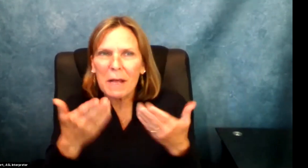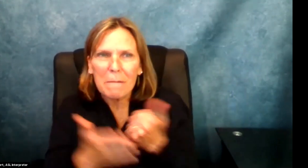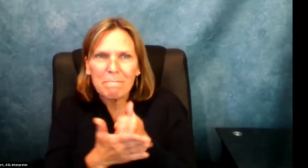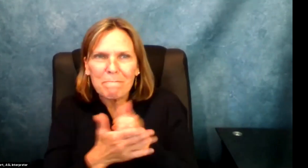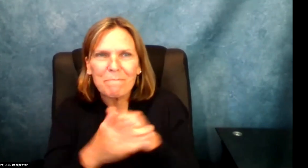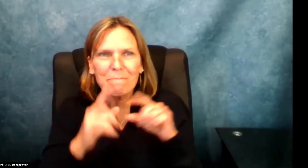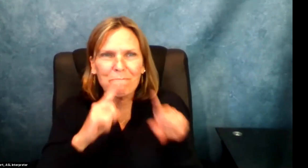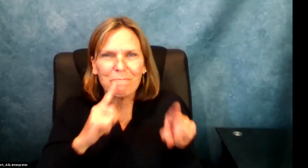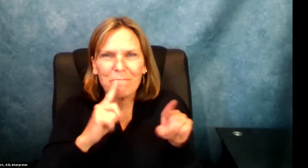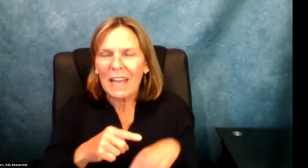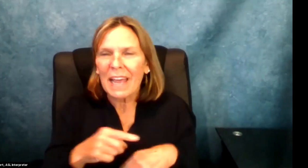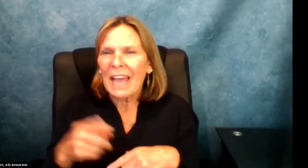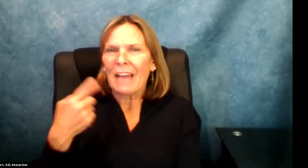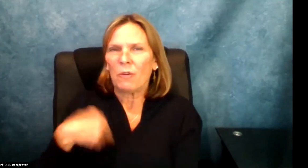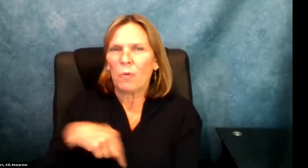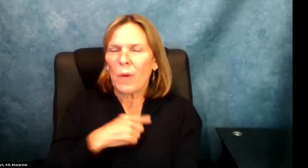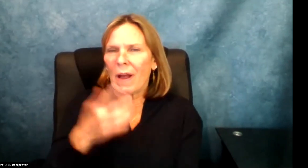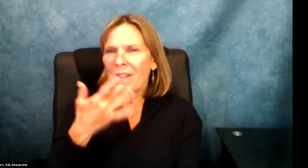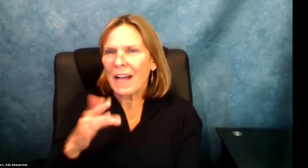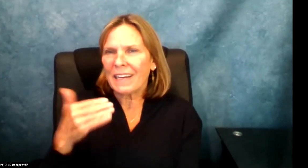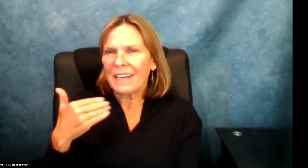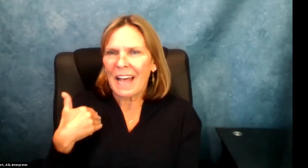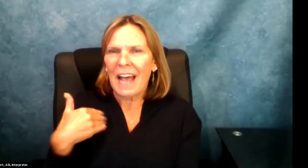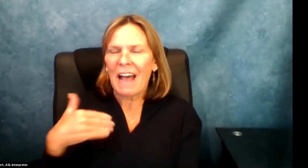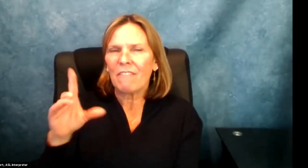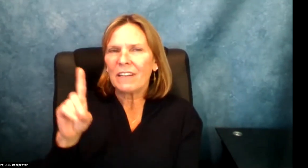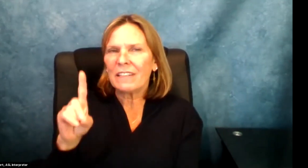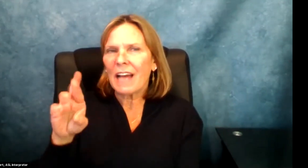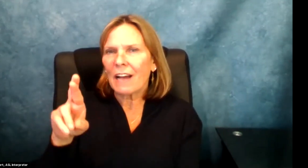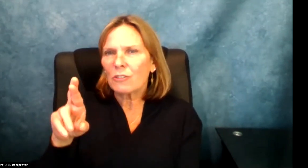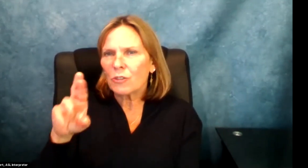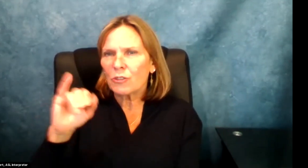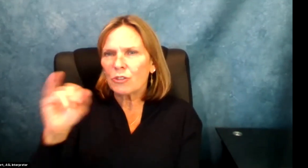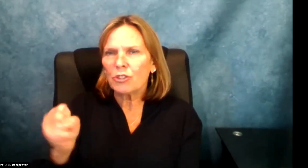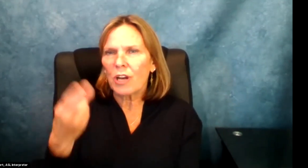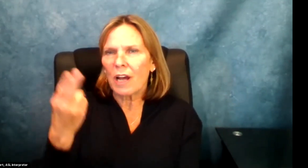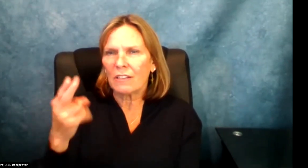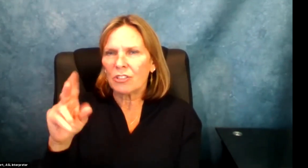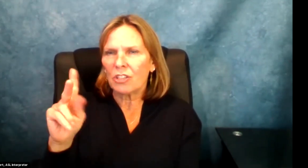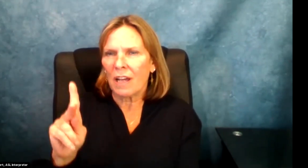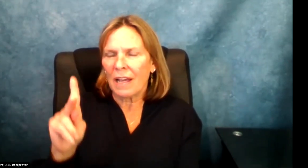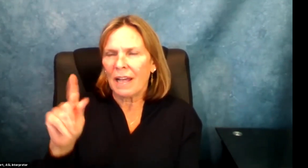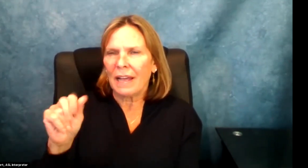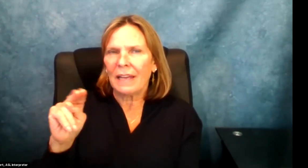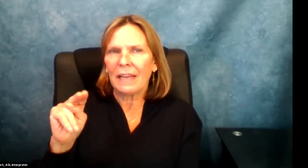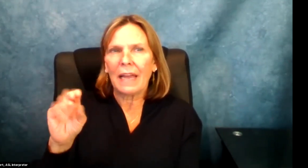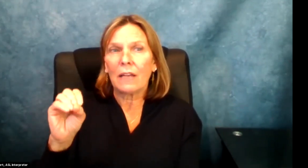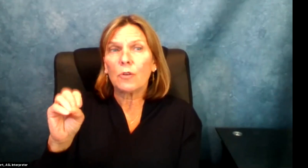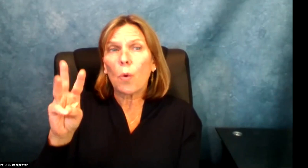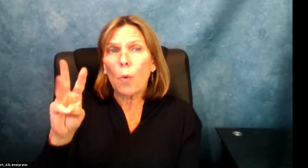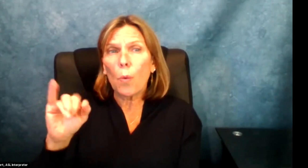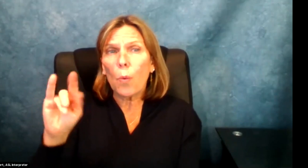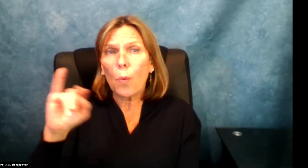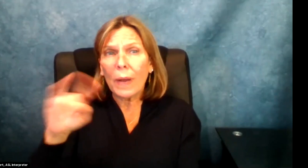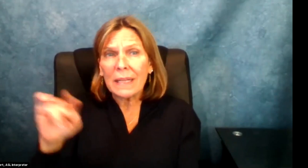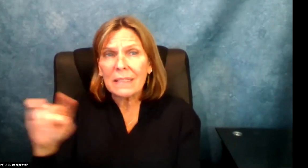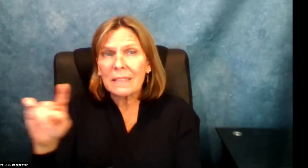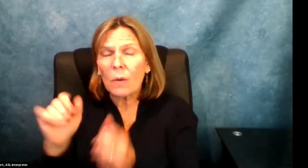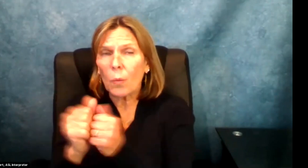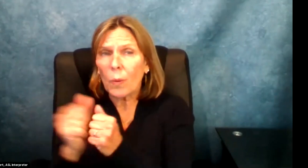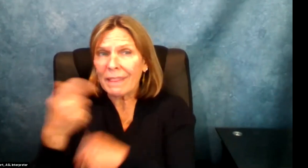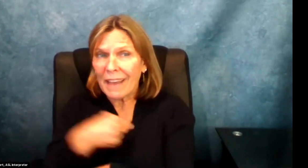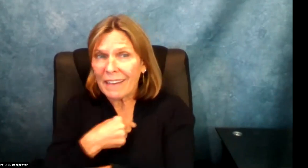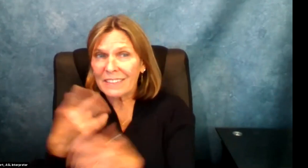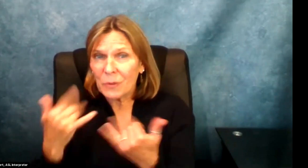Kantrowitz with us today. I'm going to mention a few things. In the meantime, I am going to manage